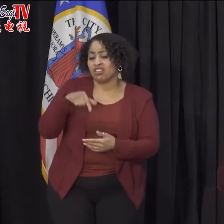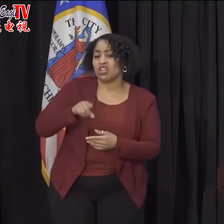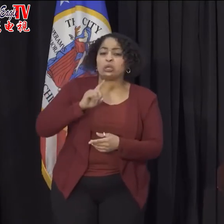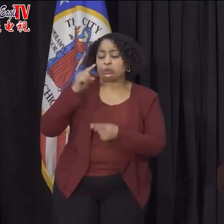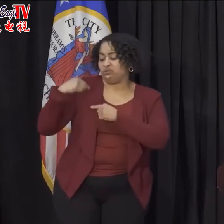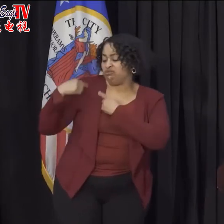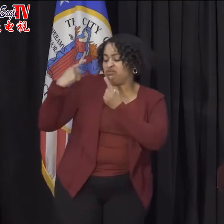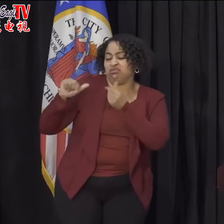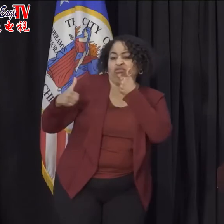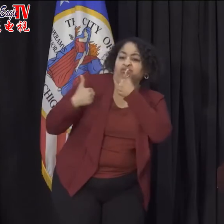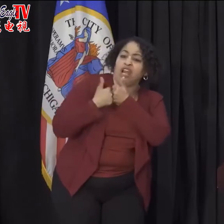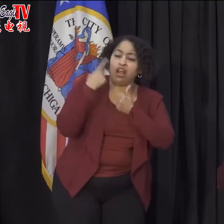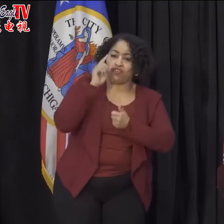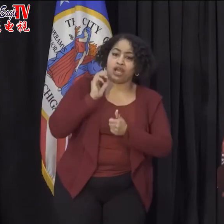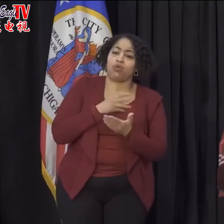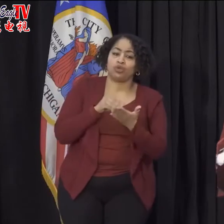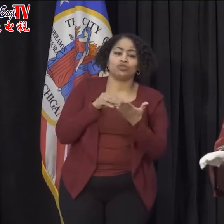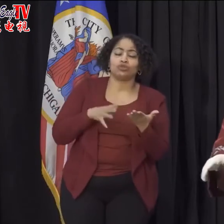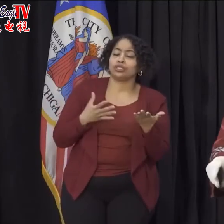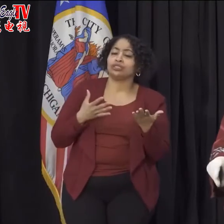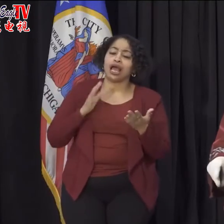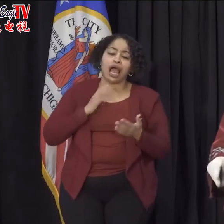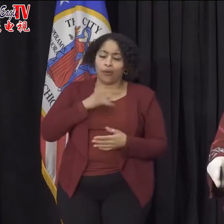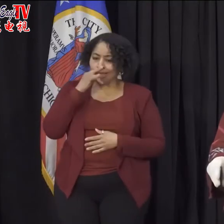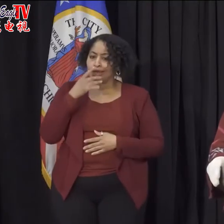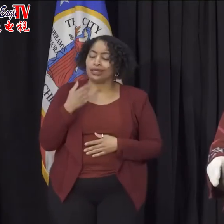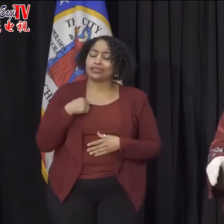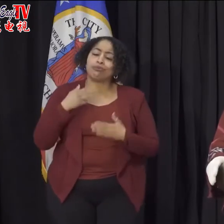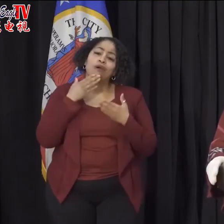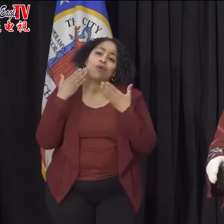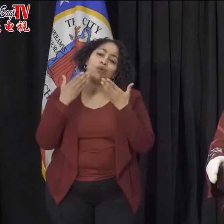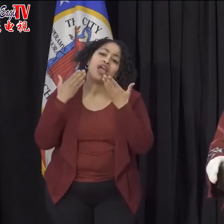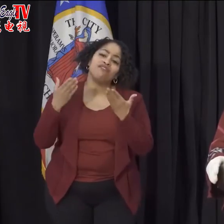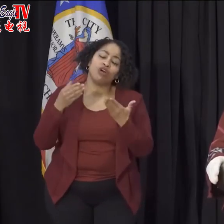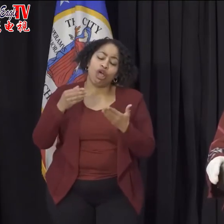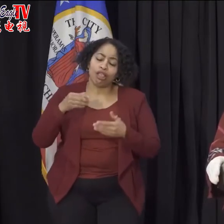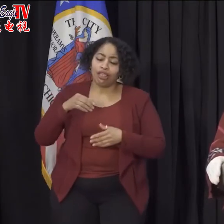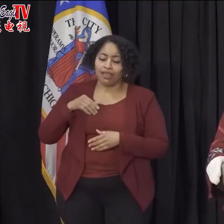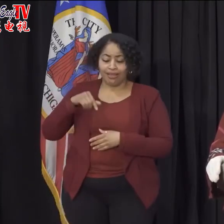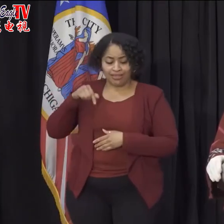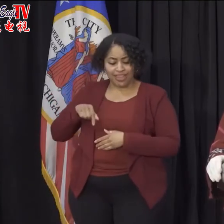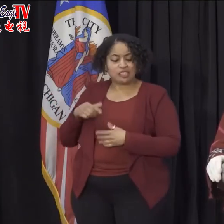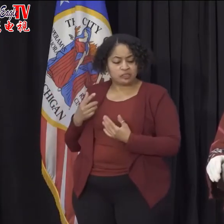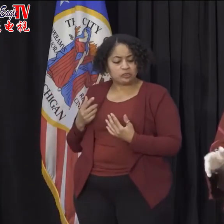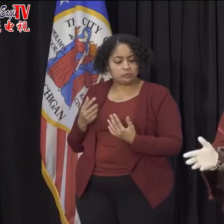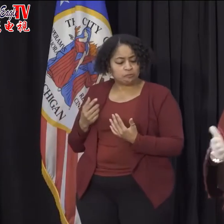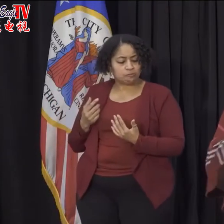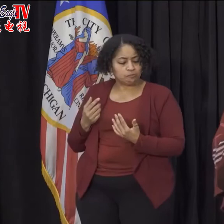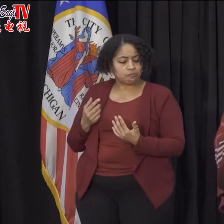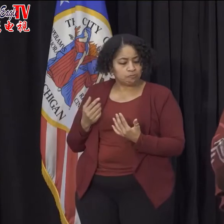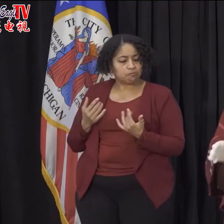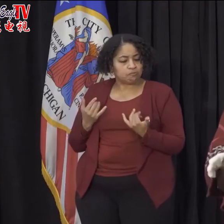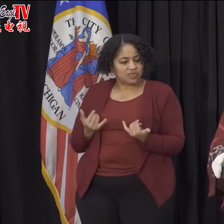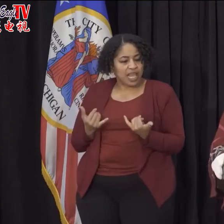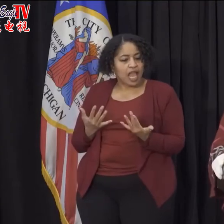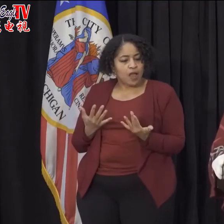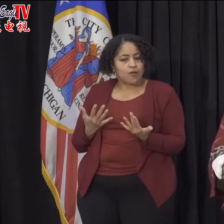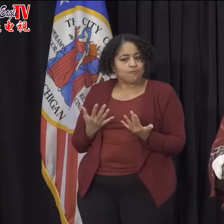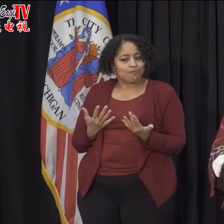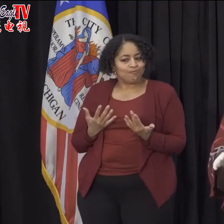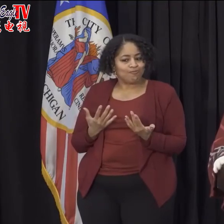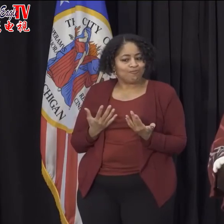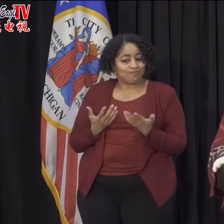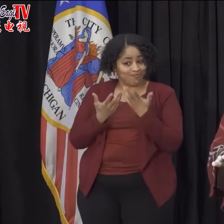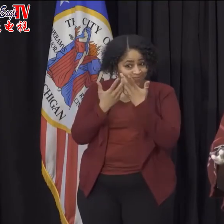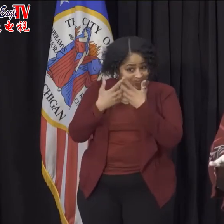been a challenge for our kids. I'm grateful that this has been able to come